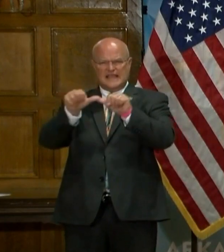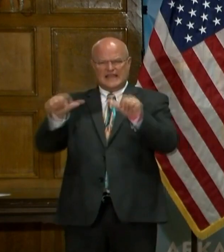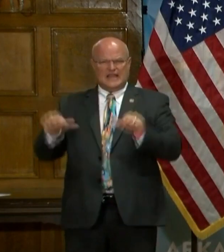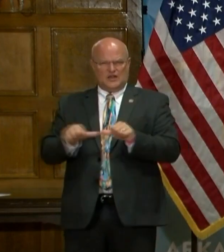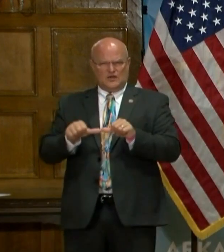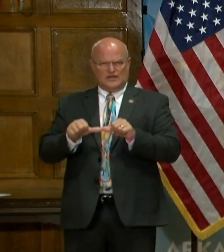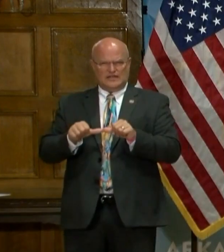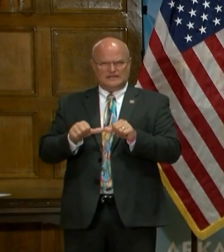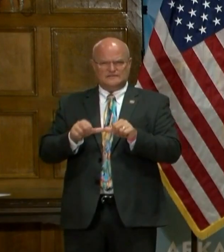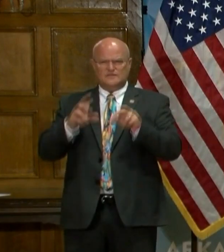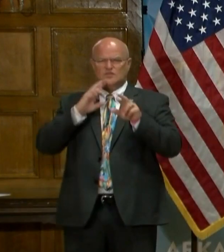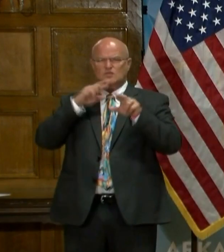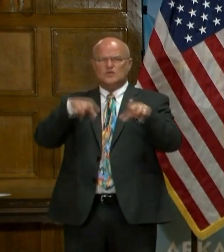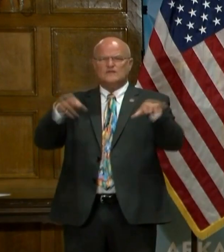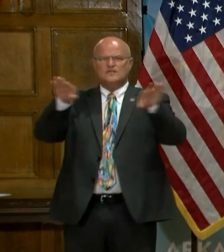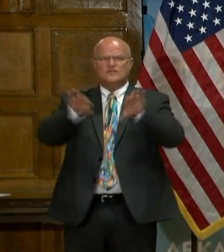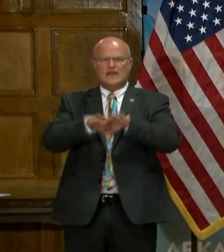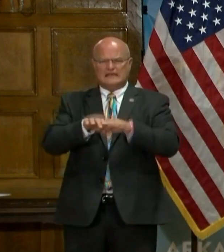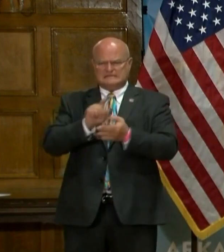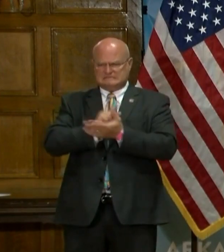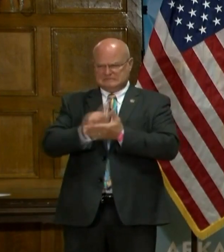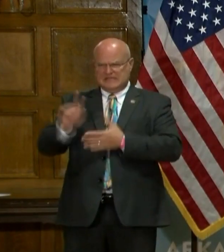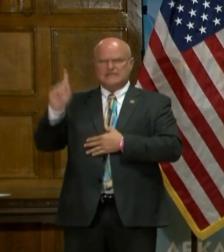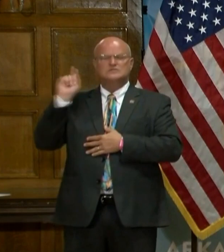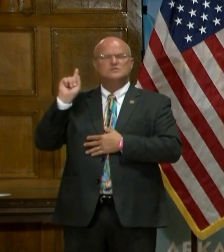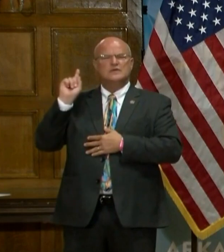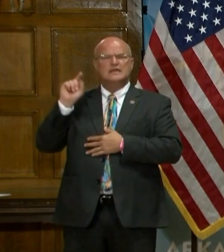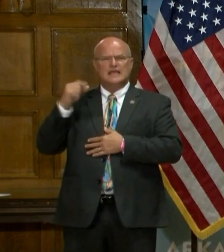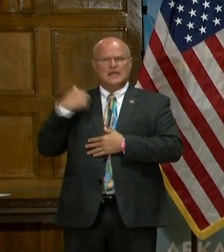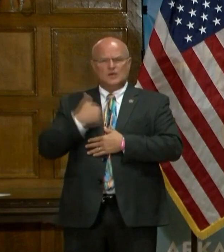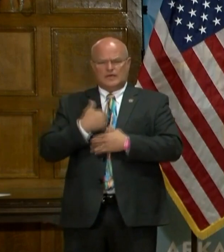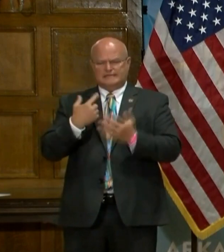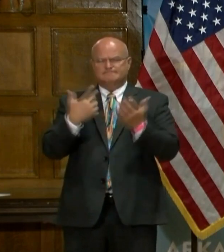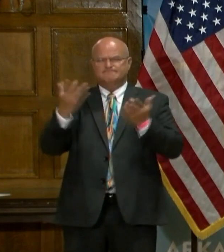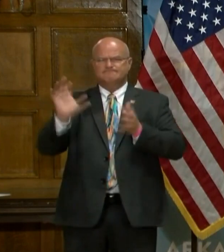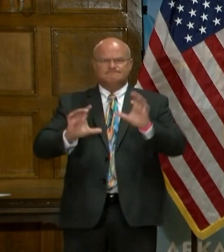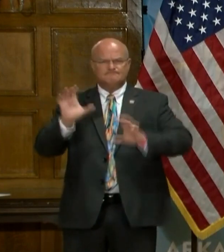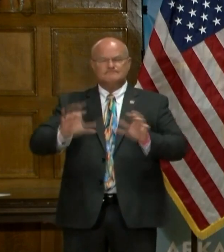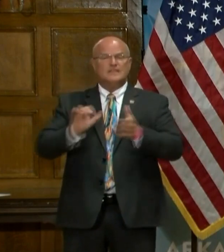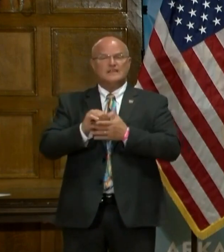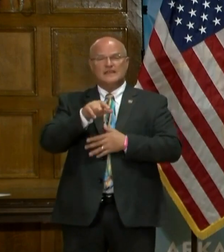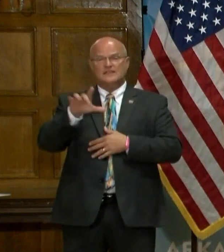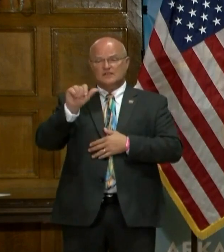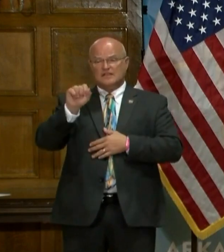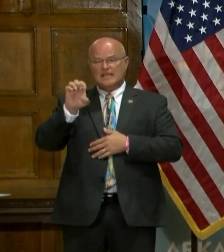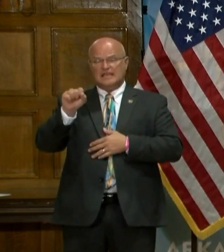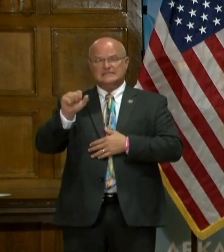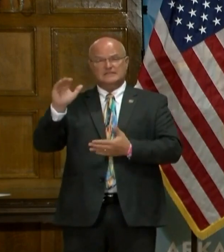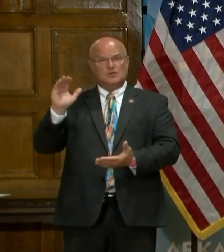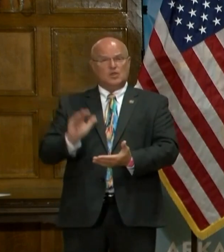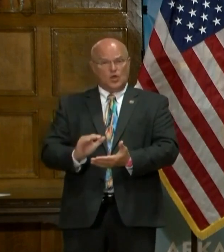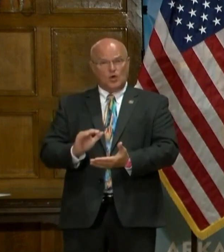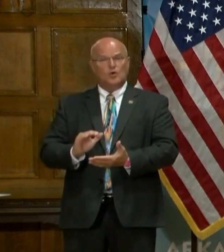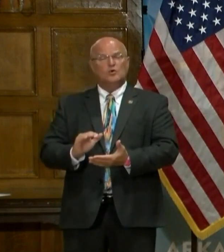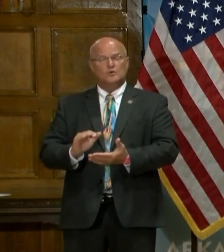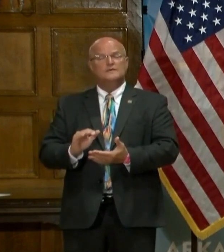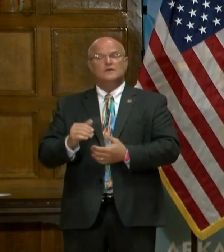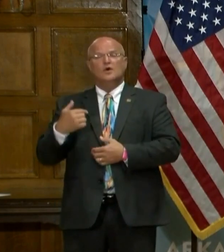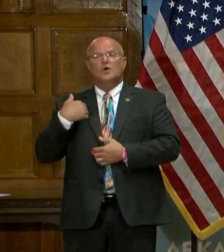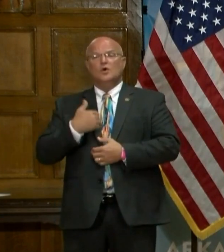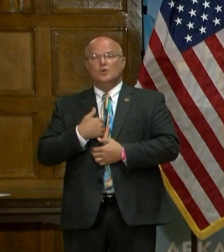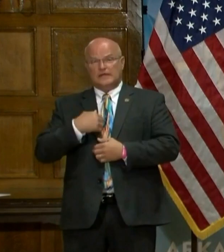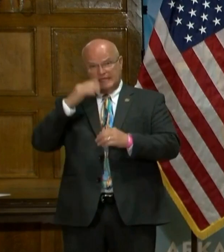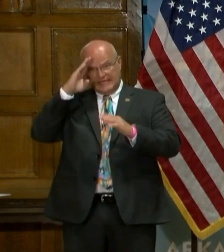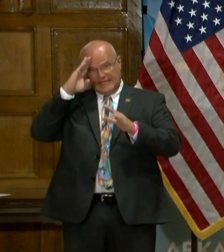area in the River Valley, I believe it was last week, and we had a conversation that their cases have been very low. We